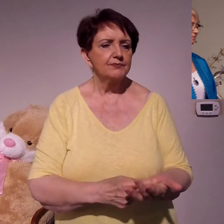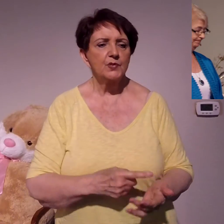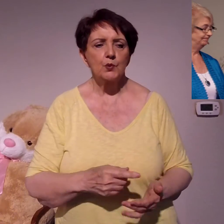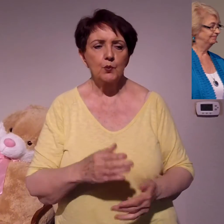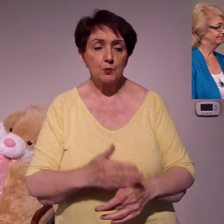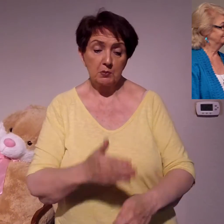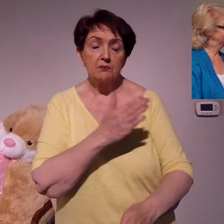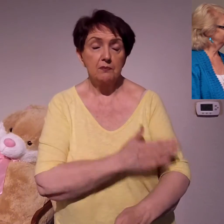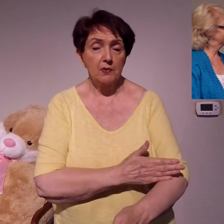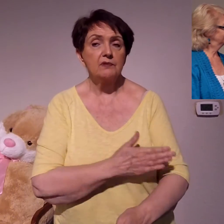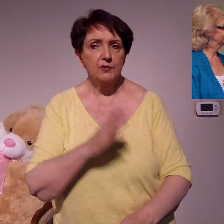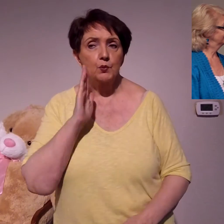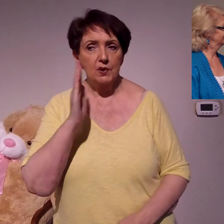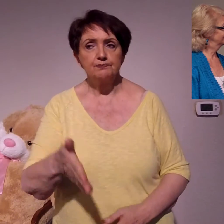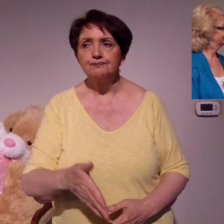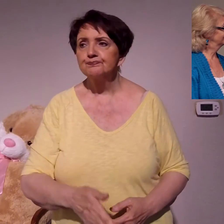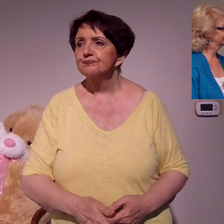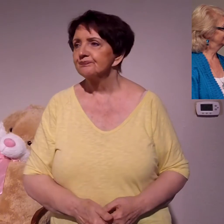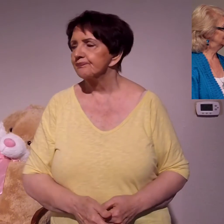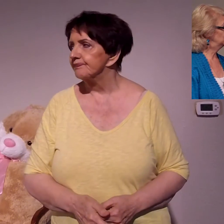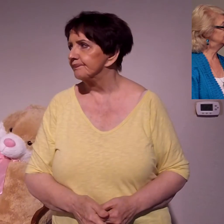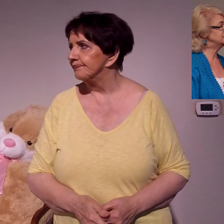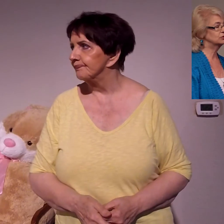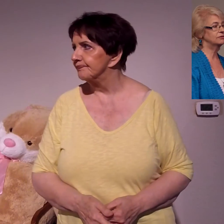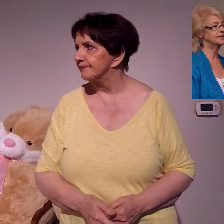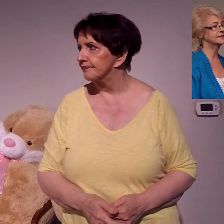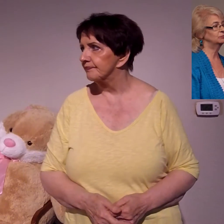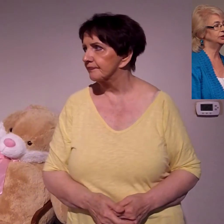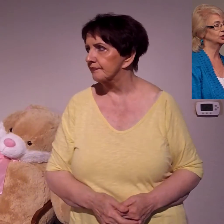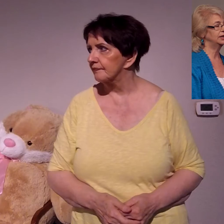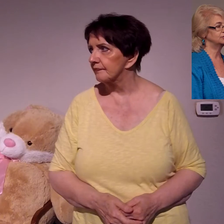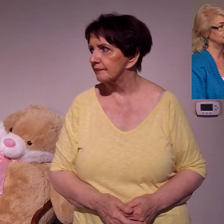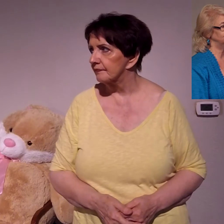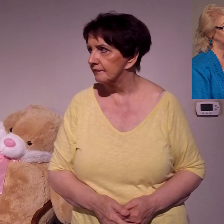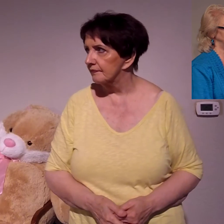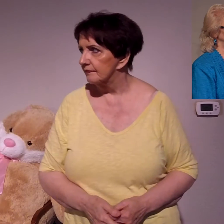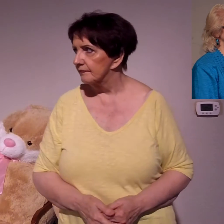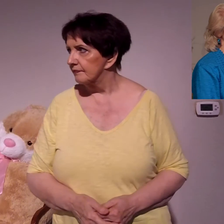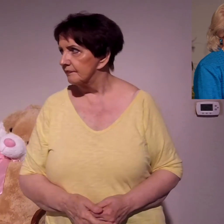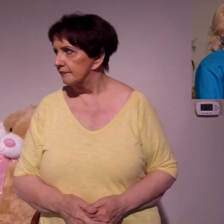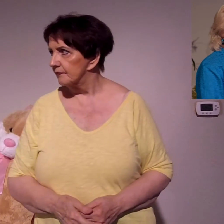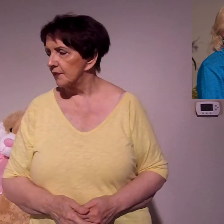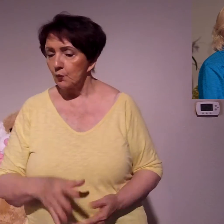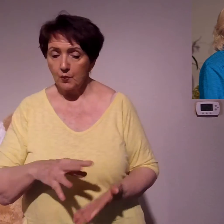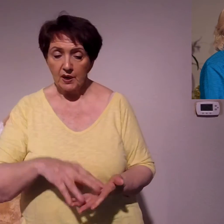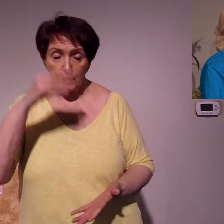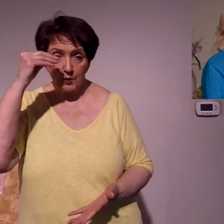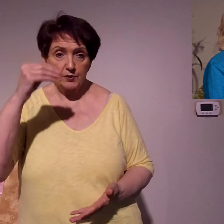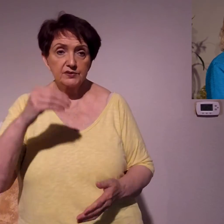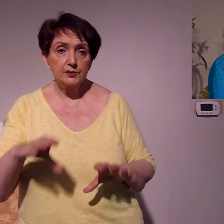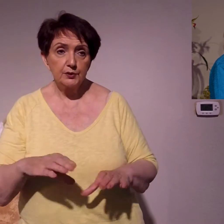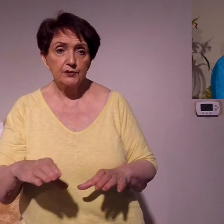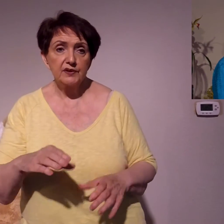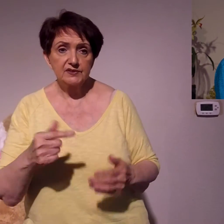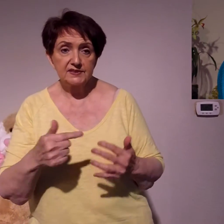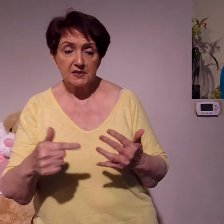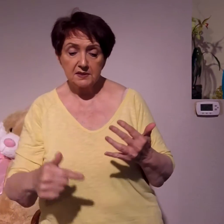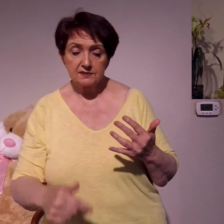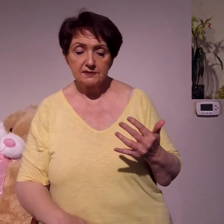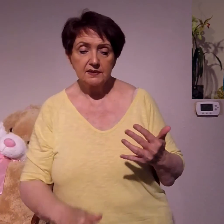polarizing, different opinions, thoughts, perspectives, other lenses than what we have grown up with or